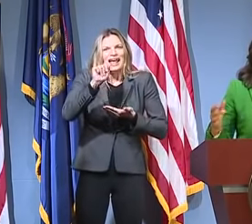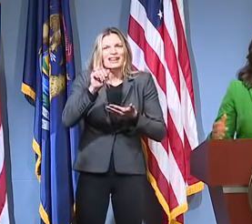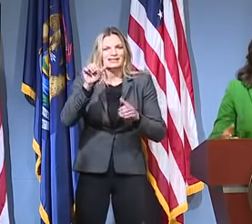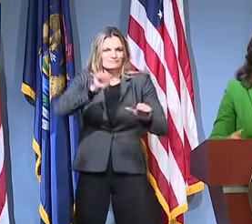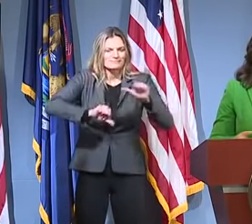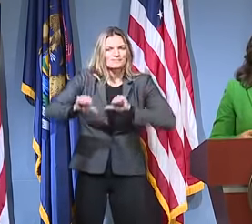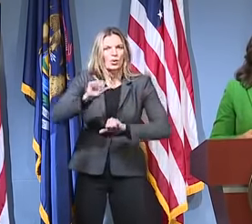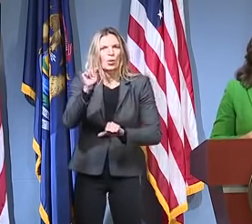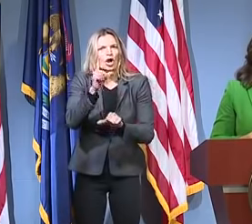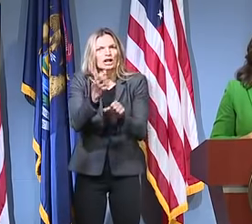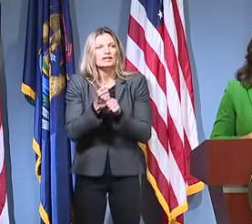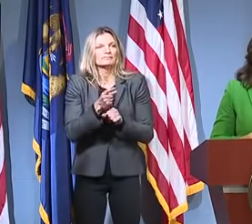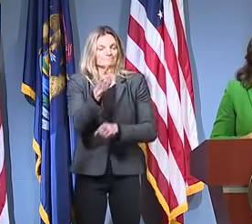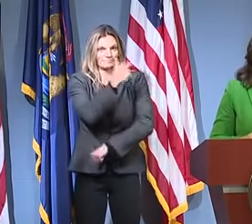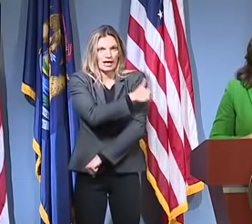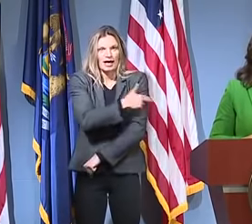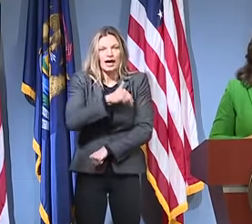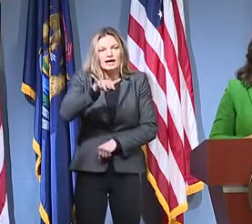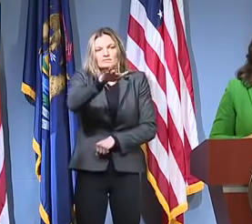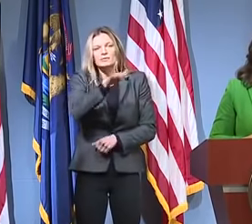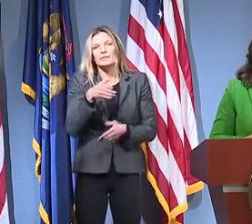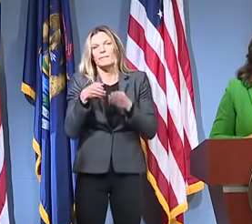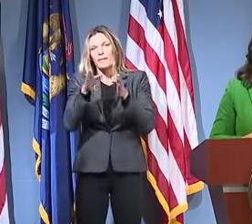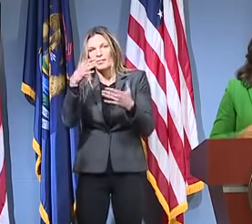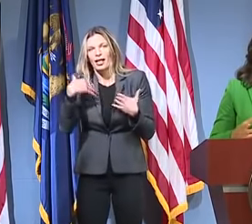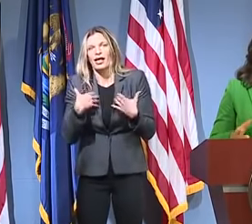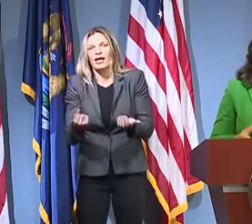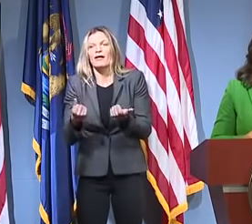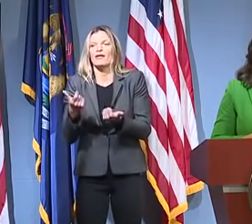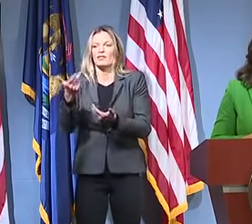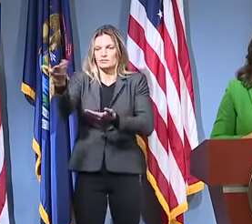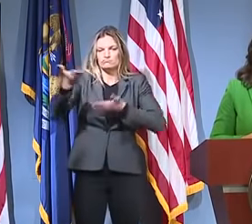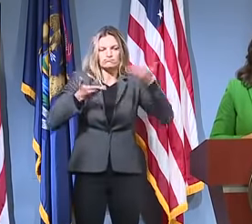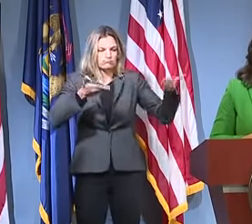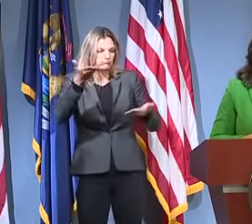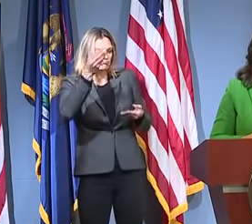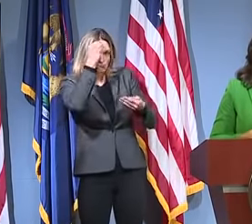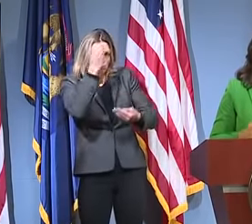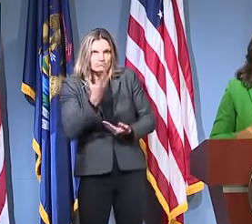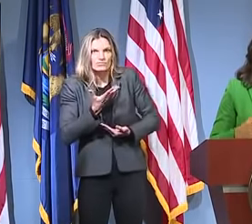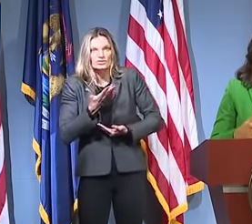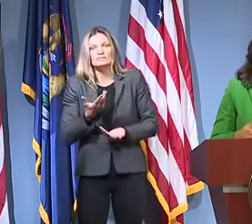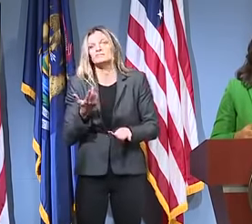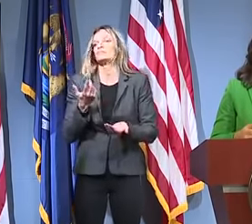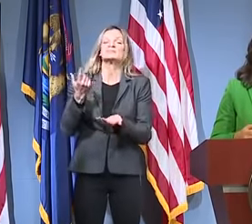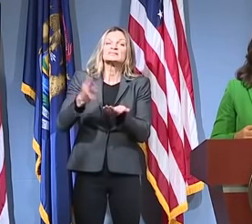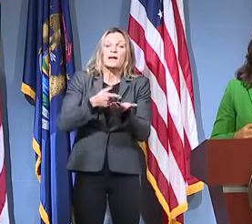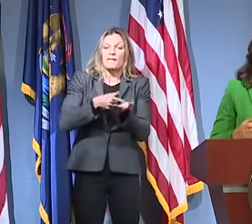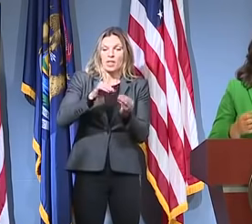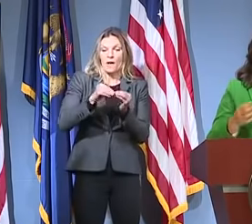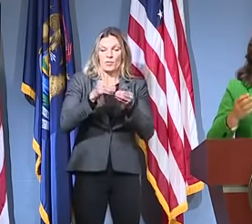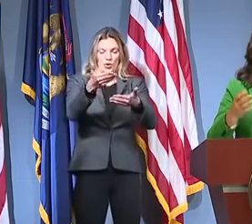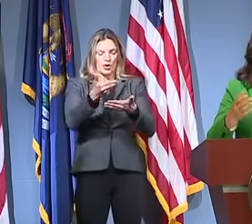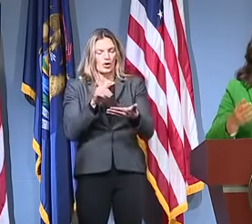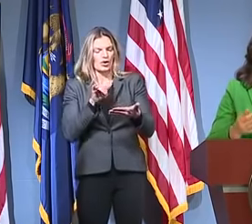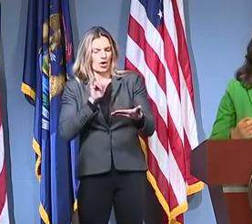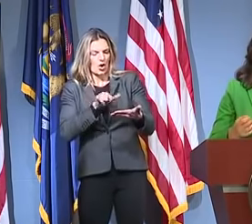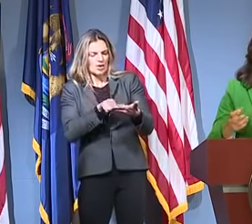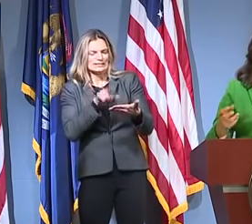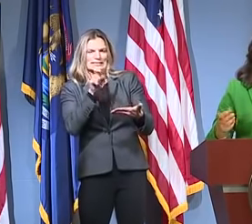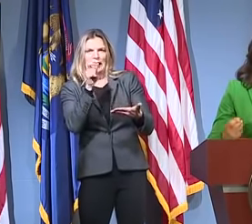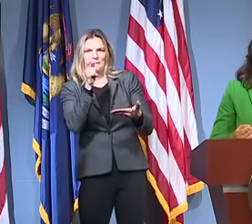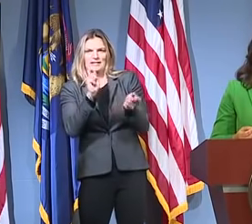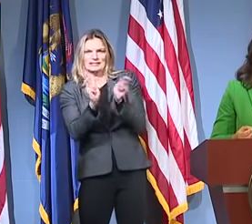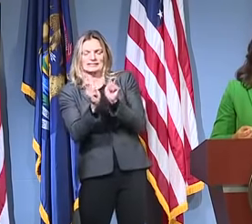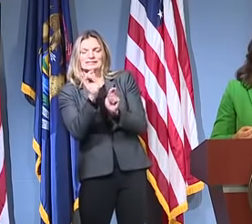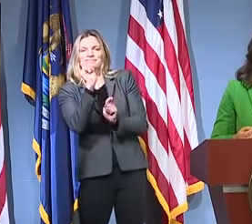and local departments of public health. Sometimes we have to update the numbers because maybe one